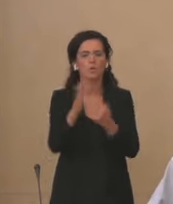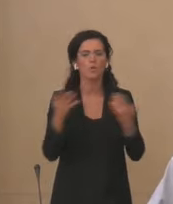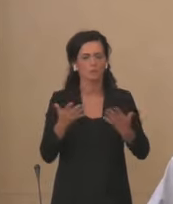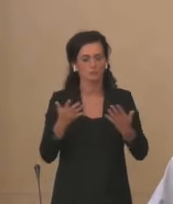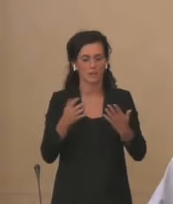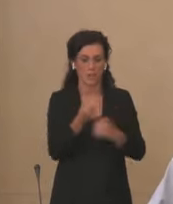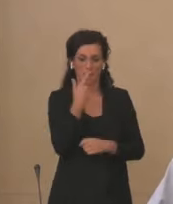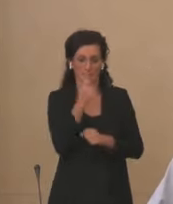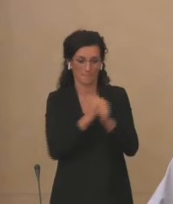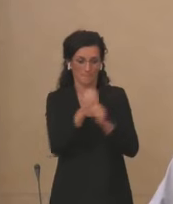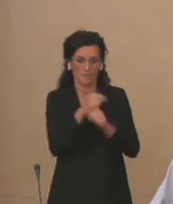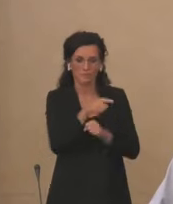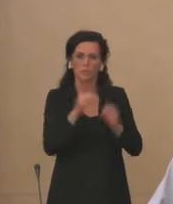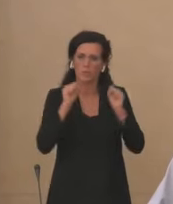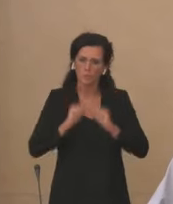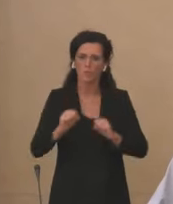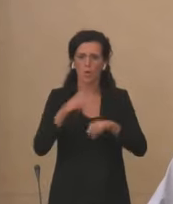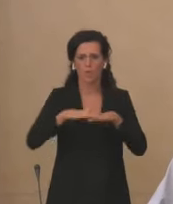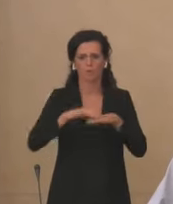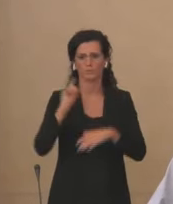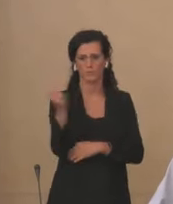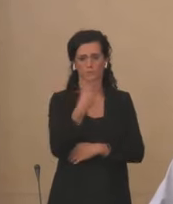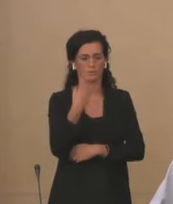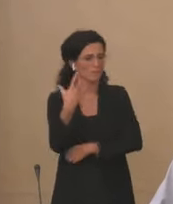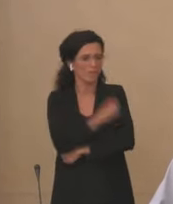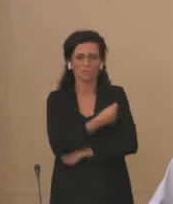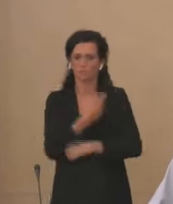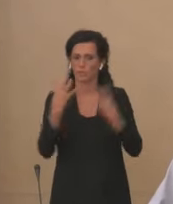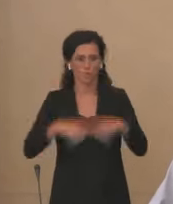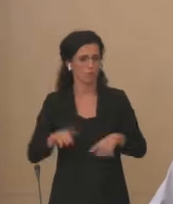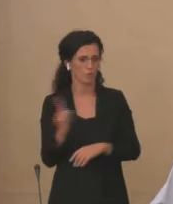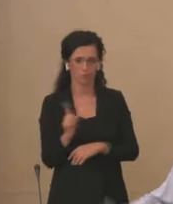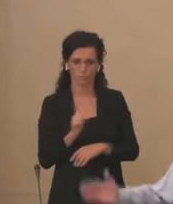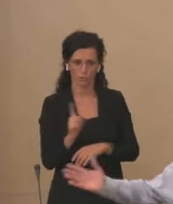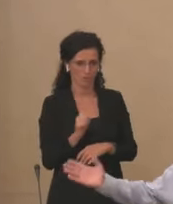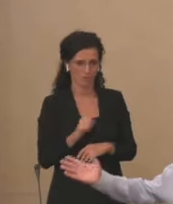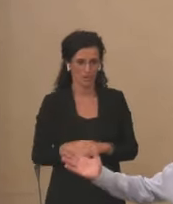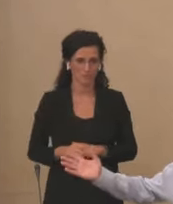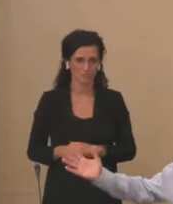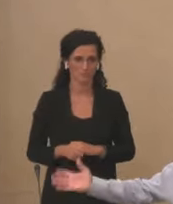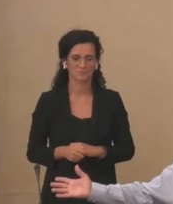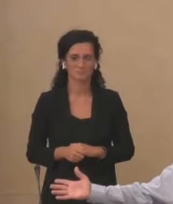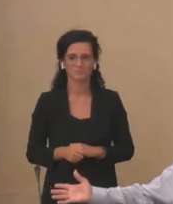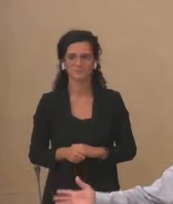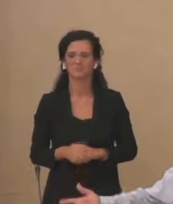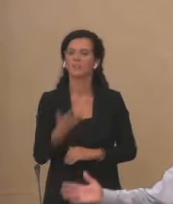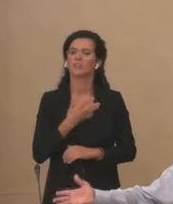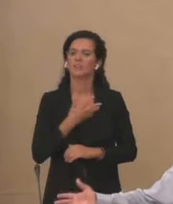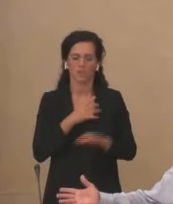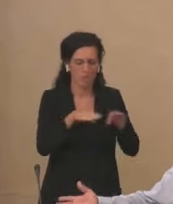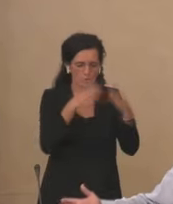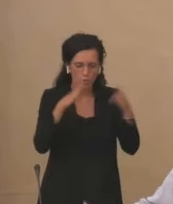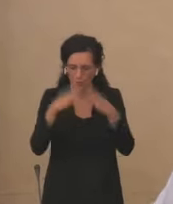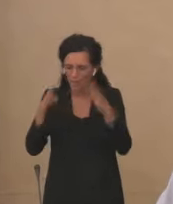as Steve said. They do not work. There's breakthrough, and the deltoid breaks through, and I have had patients die that I've